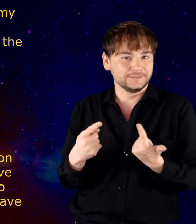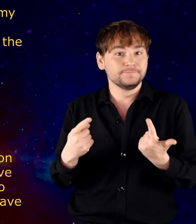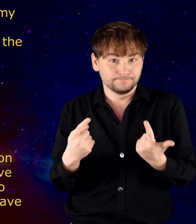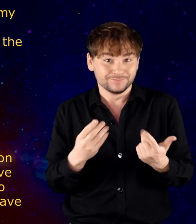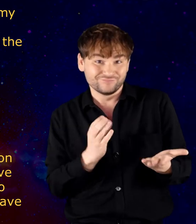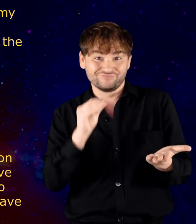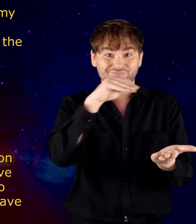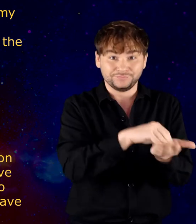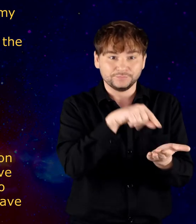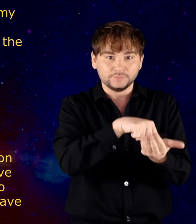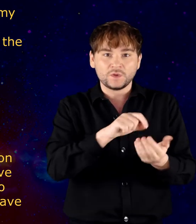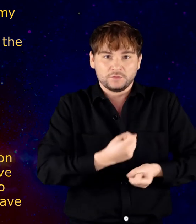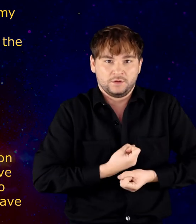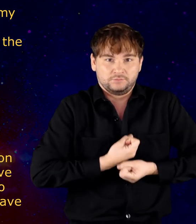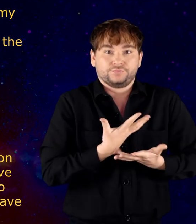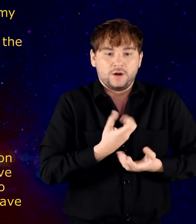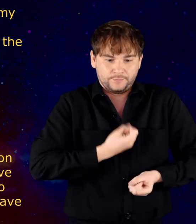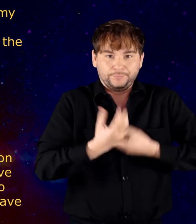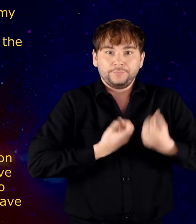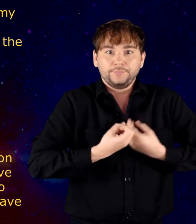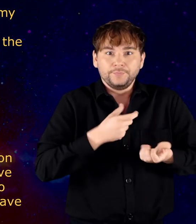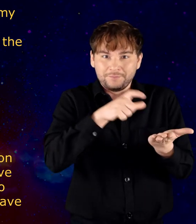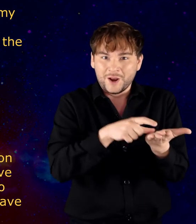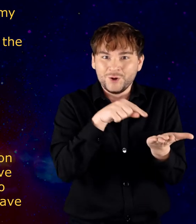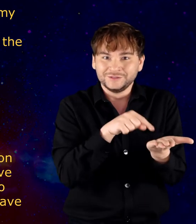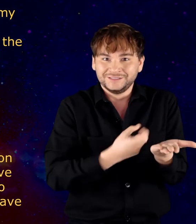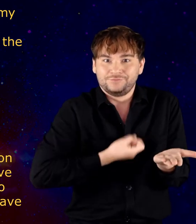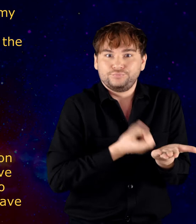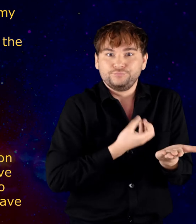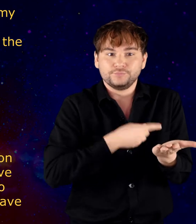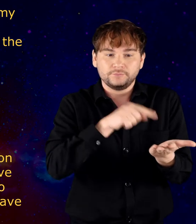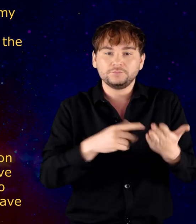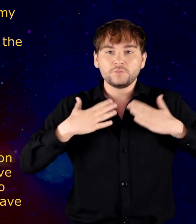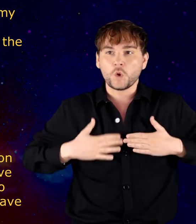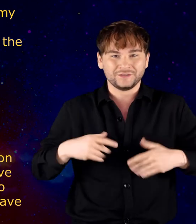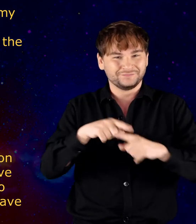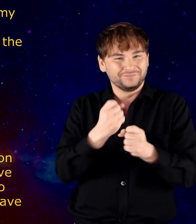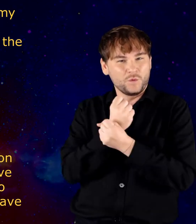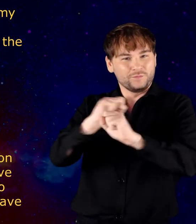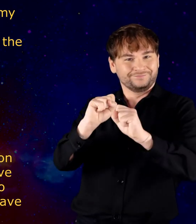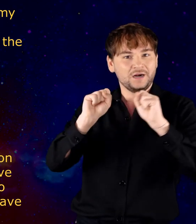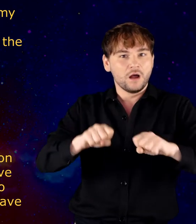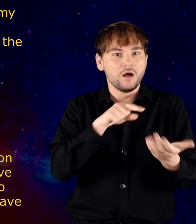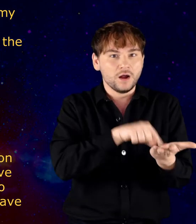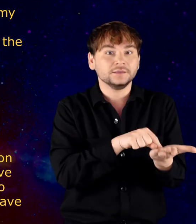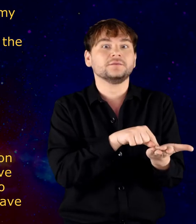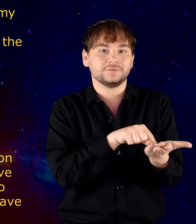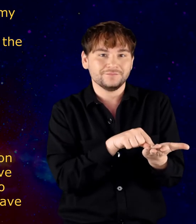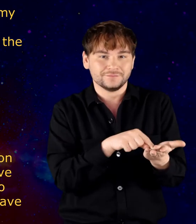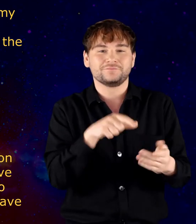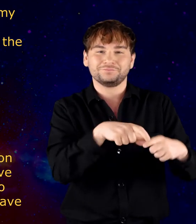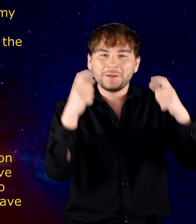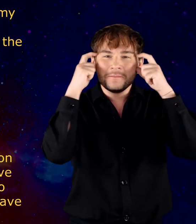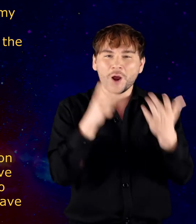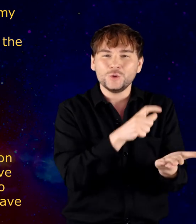human antibodies. So when you immunize these mice, the result will be that you obtain human